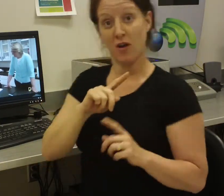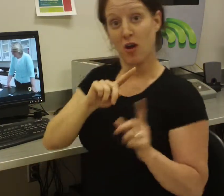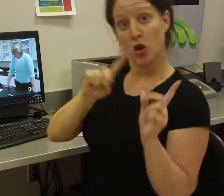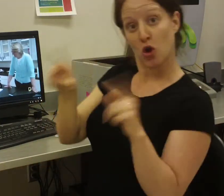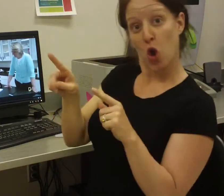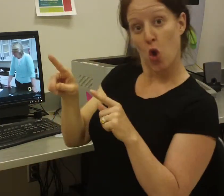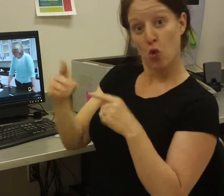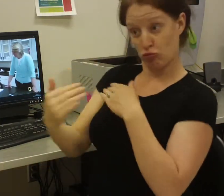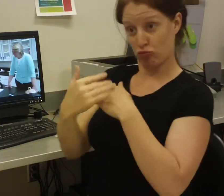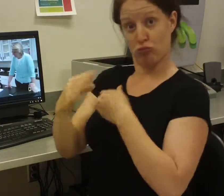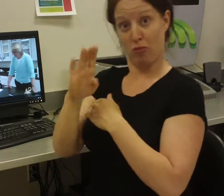Well,